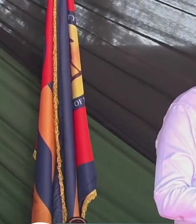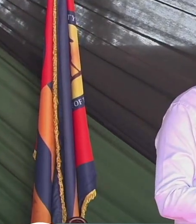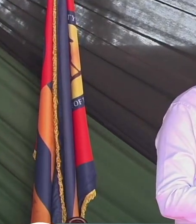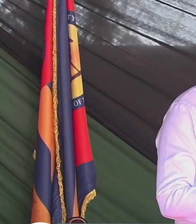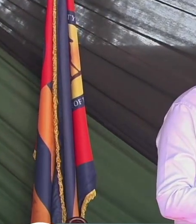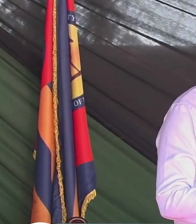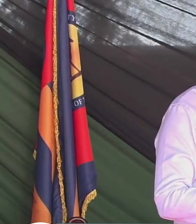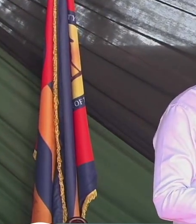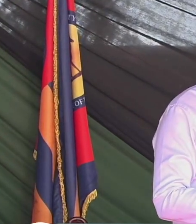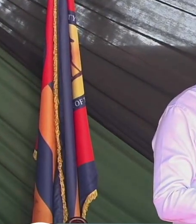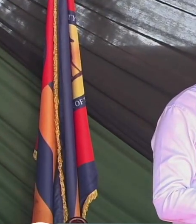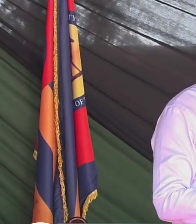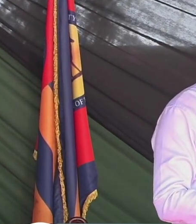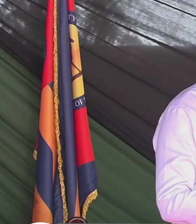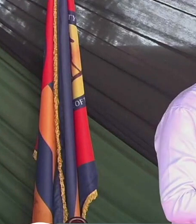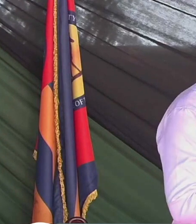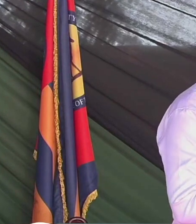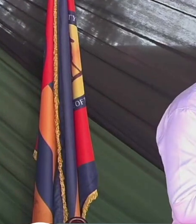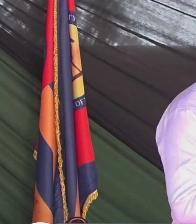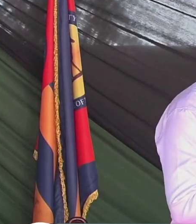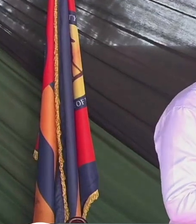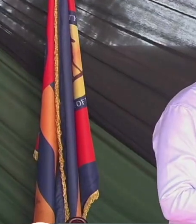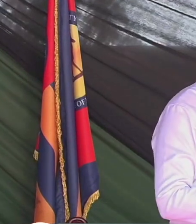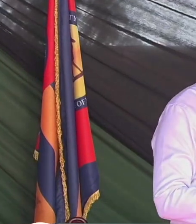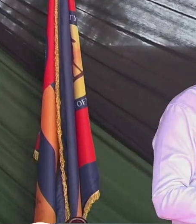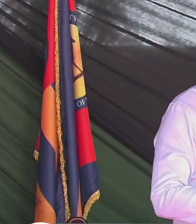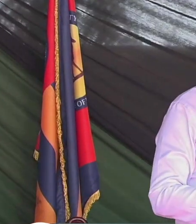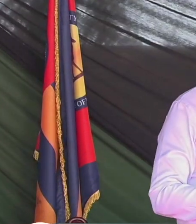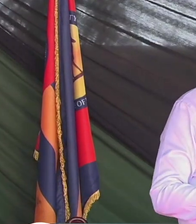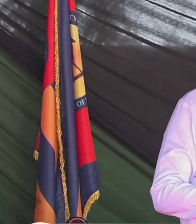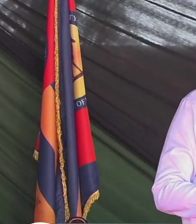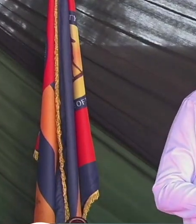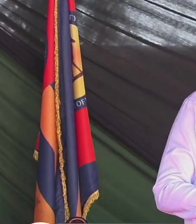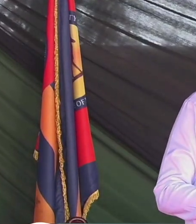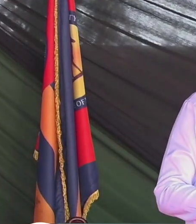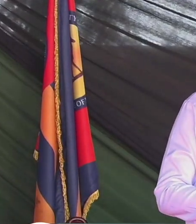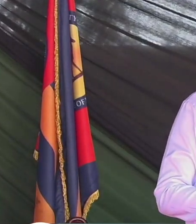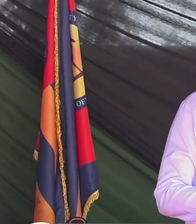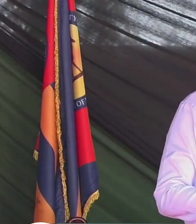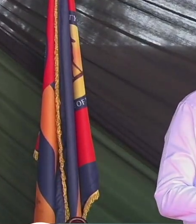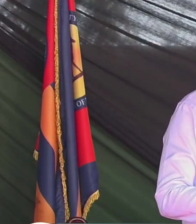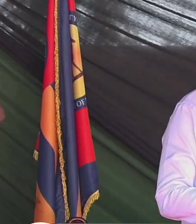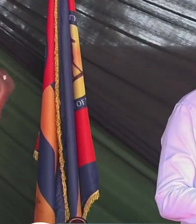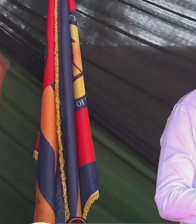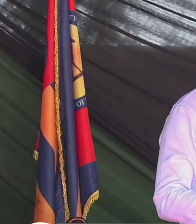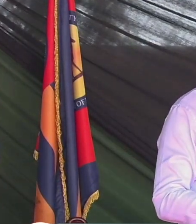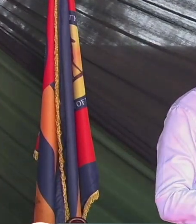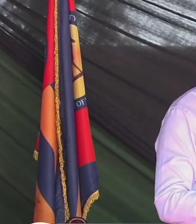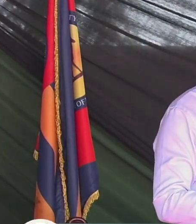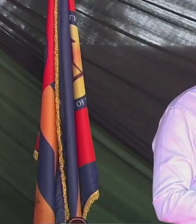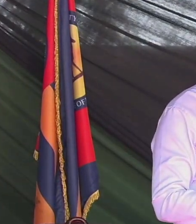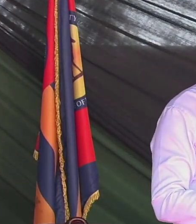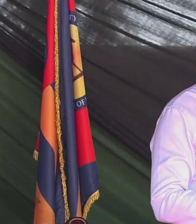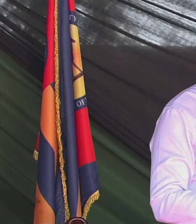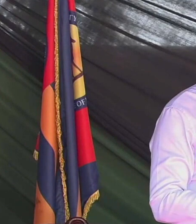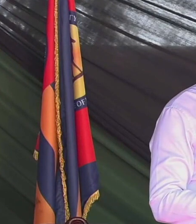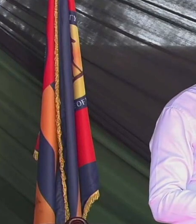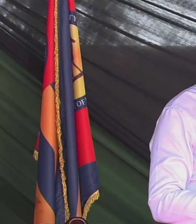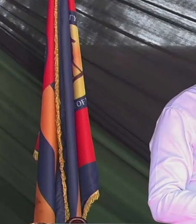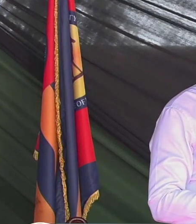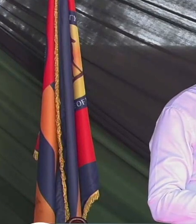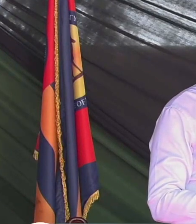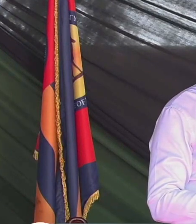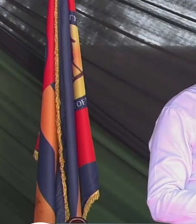people, to witness this ECD conference. As a county, I